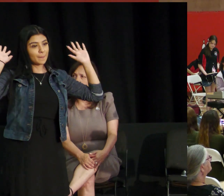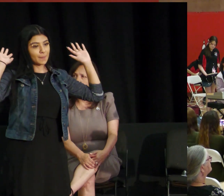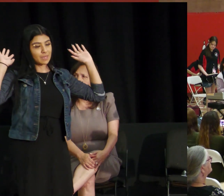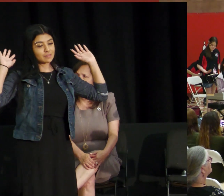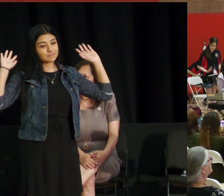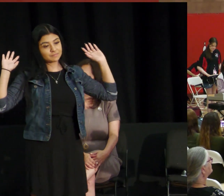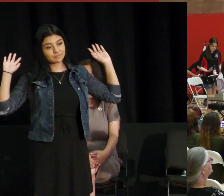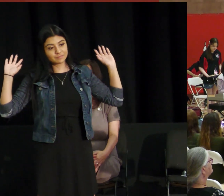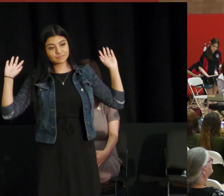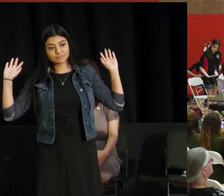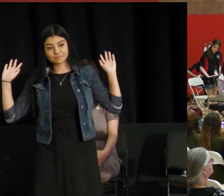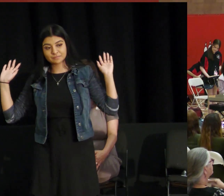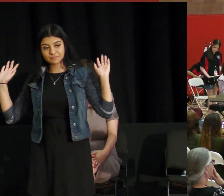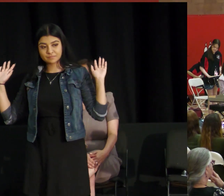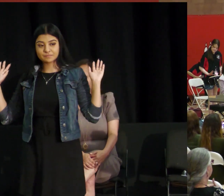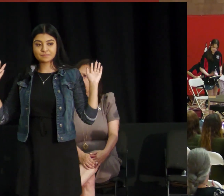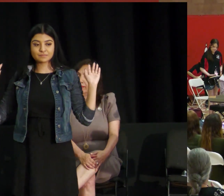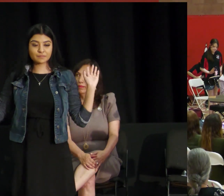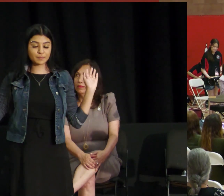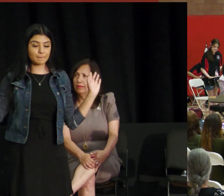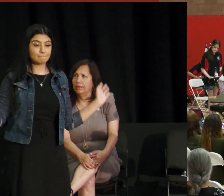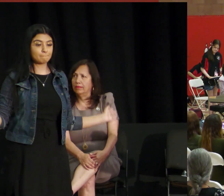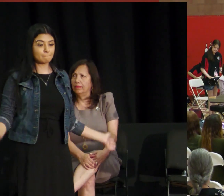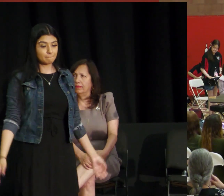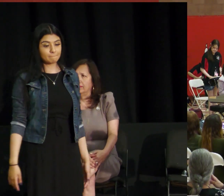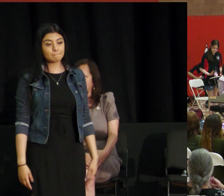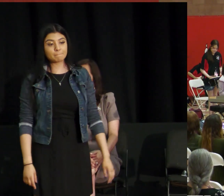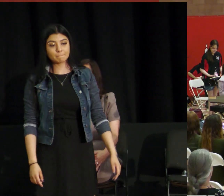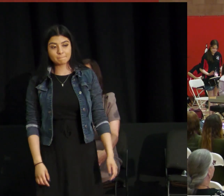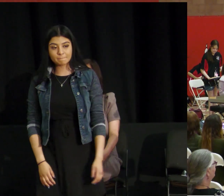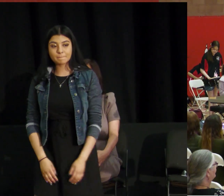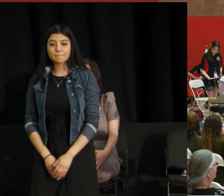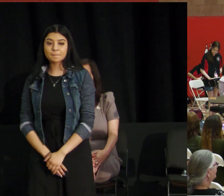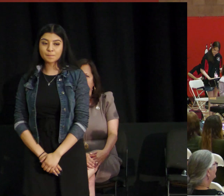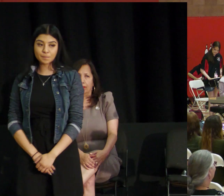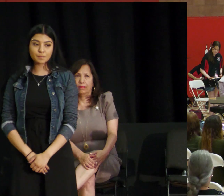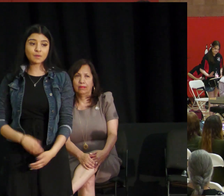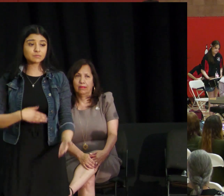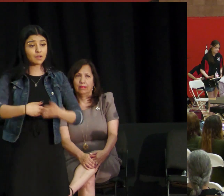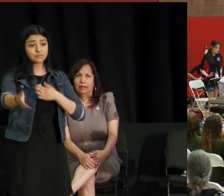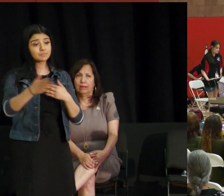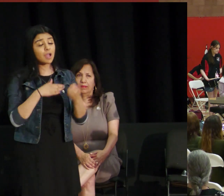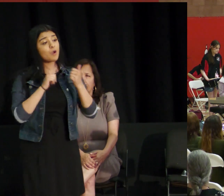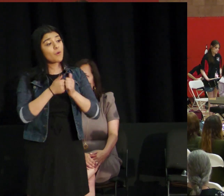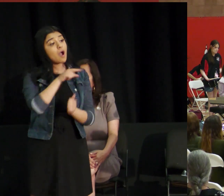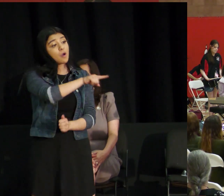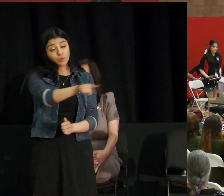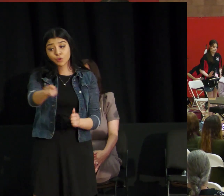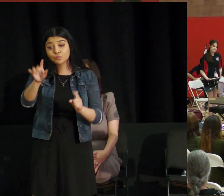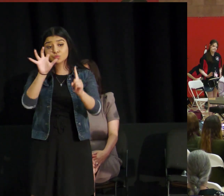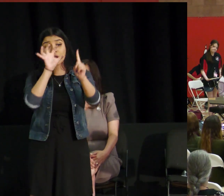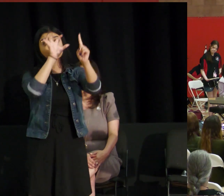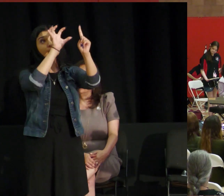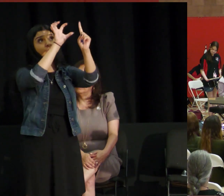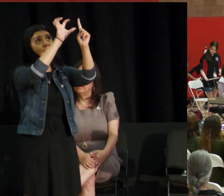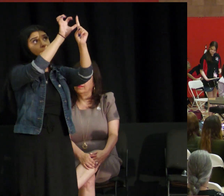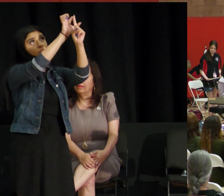to battle Sometimes I gotta have to In a round how fast I get there In a round